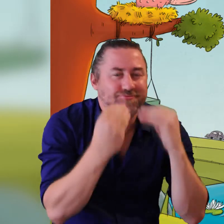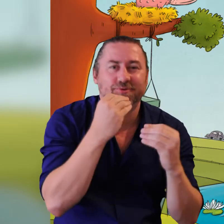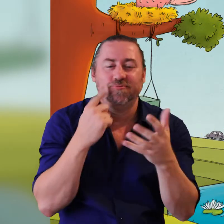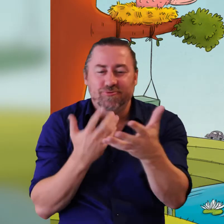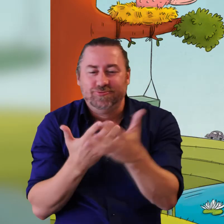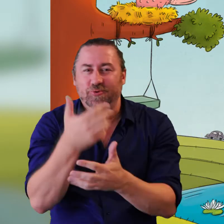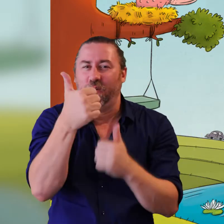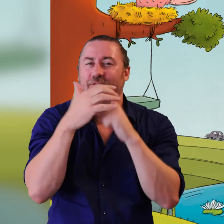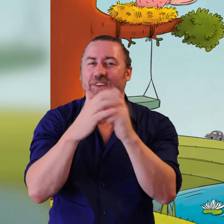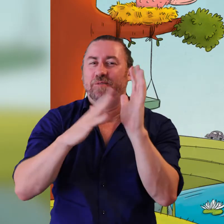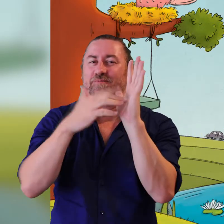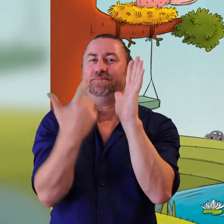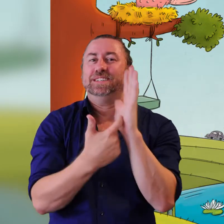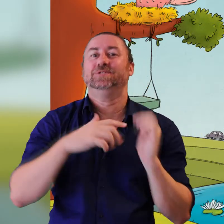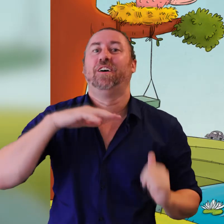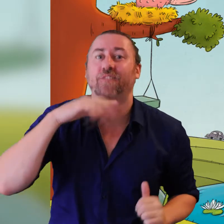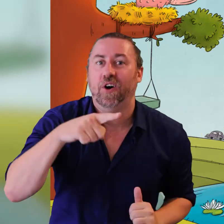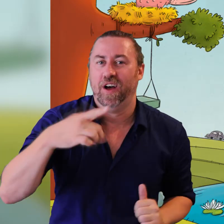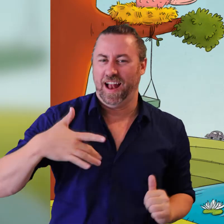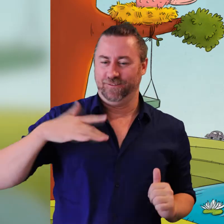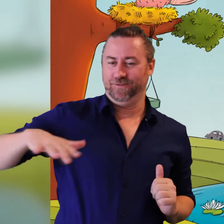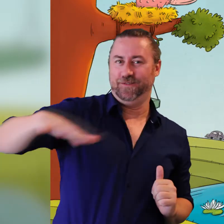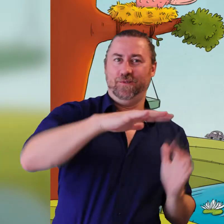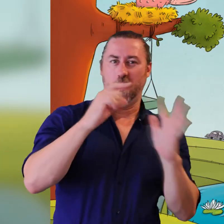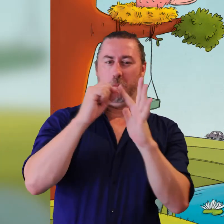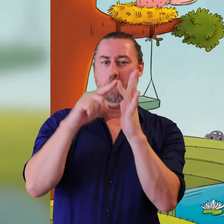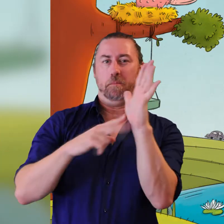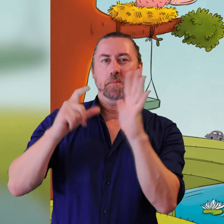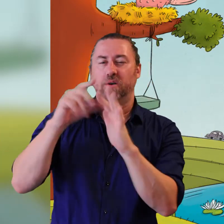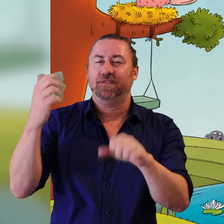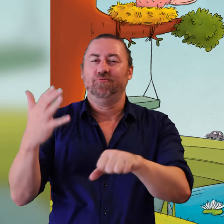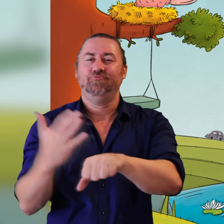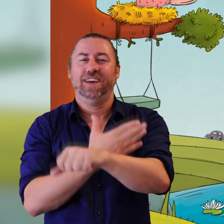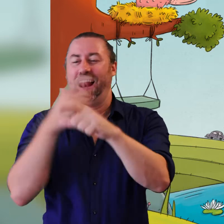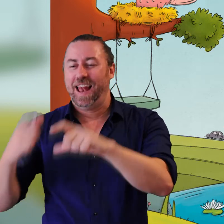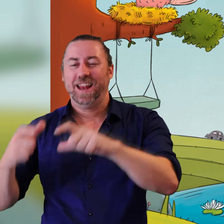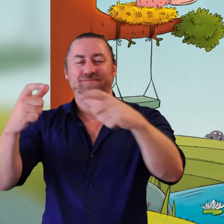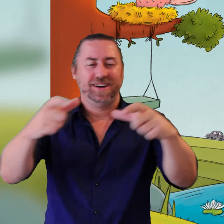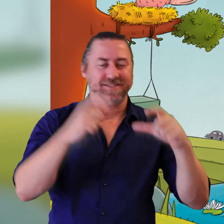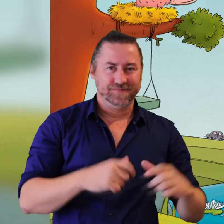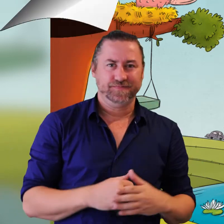Mr Frog. Mr Frog lives in a pond with green lily pads.